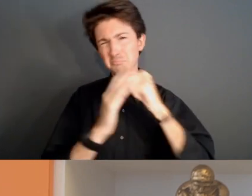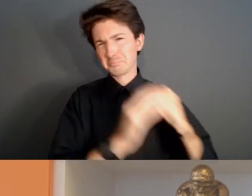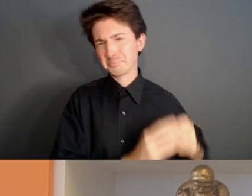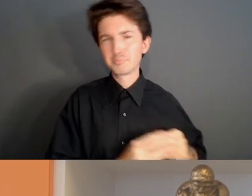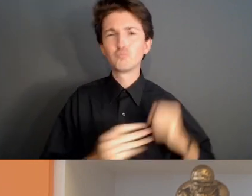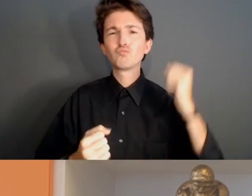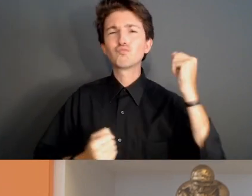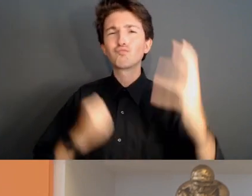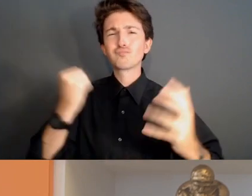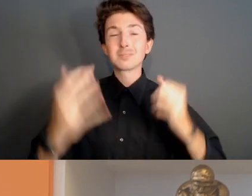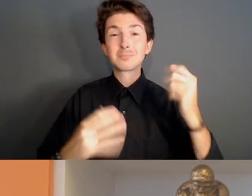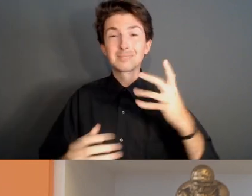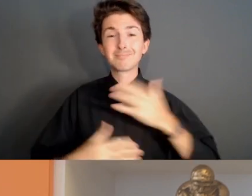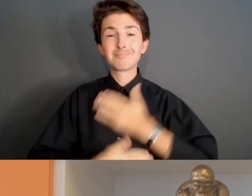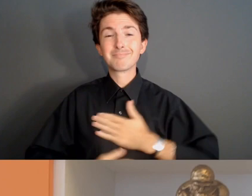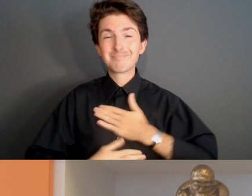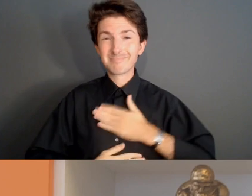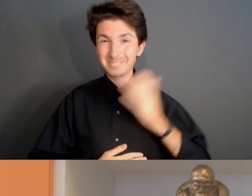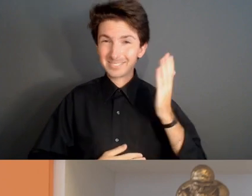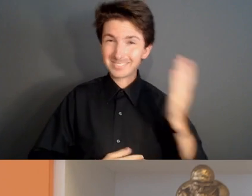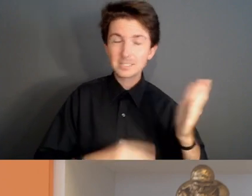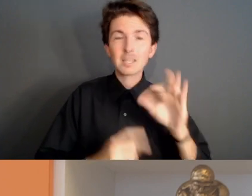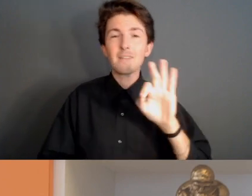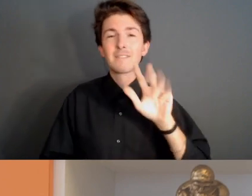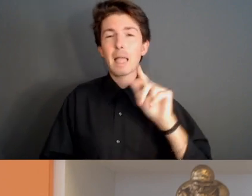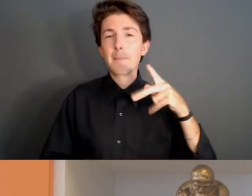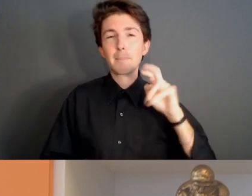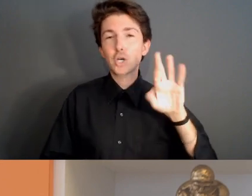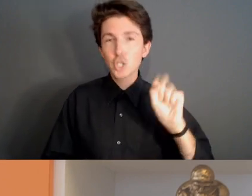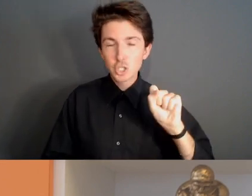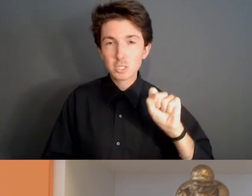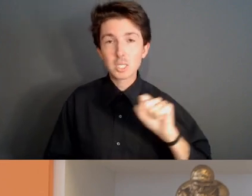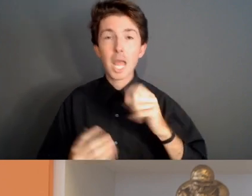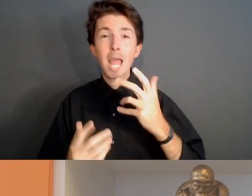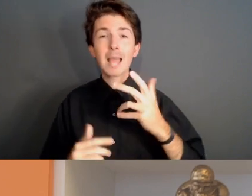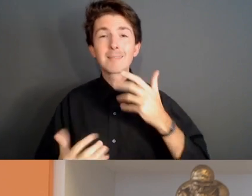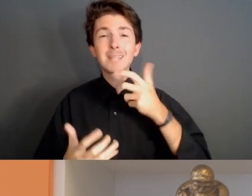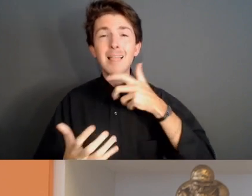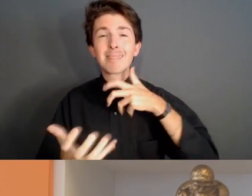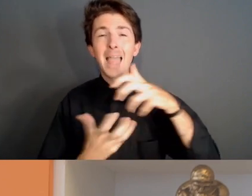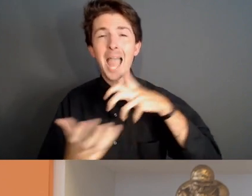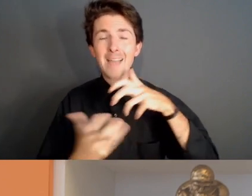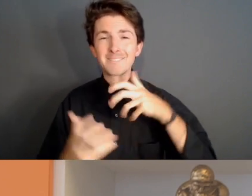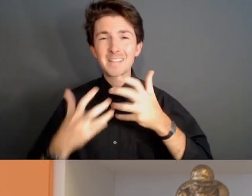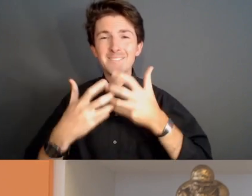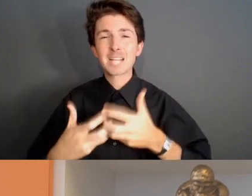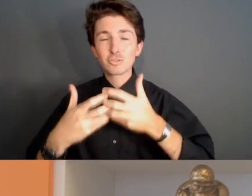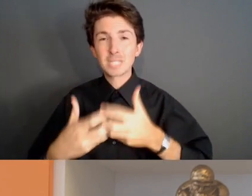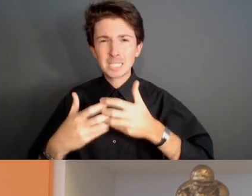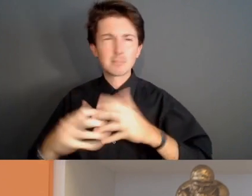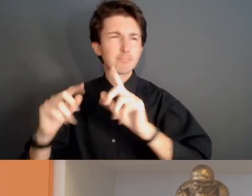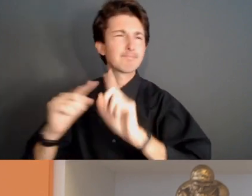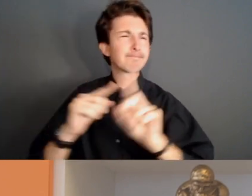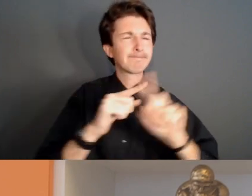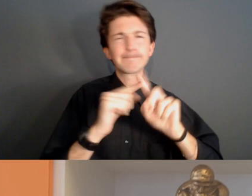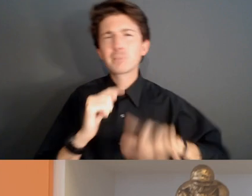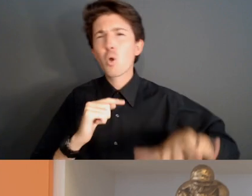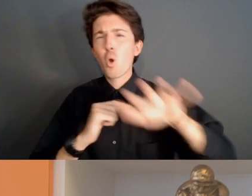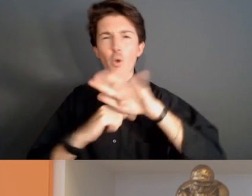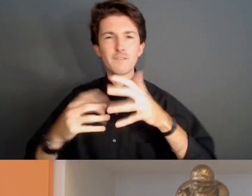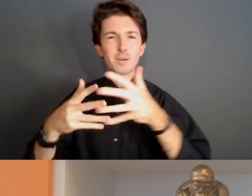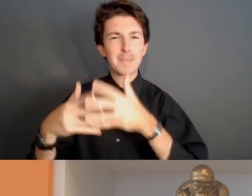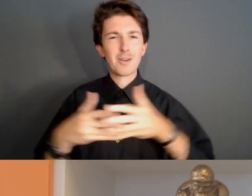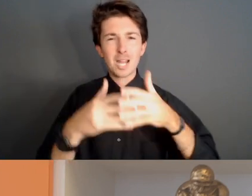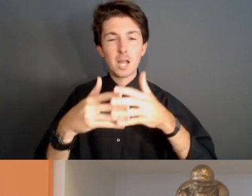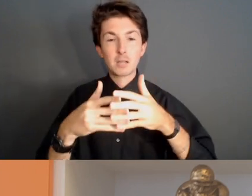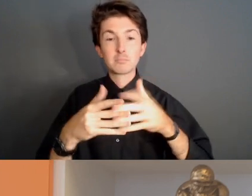at iconic venues such as the Laugh Factory and Flappers Comedy Club, as well as in major cities across the nation.